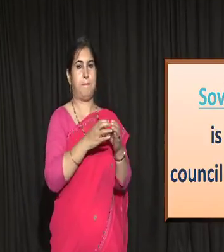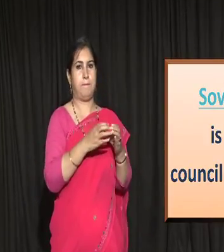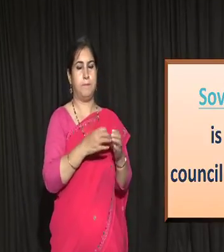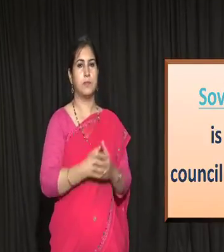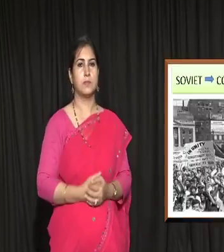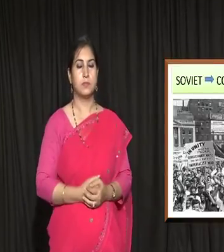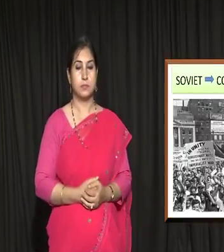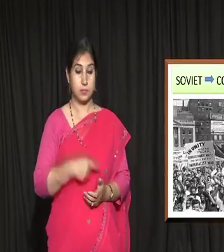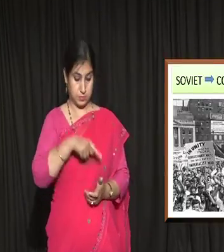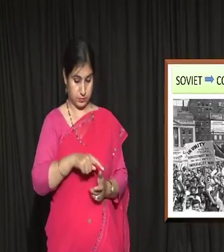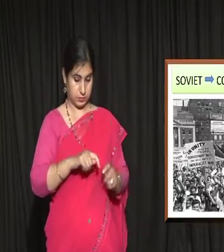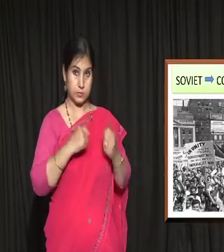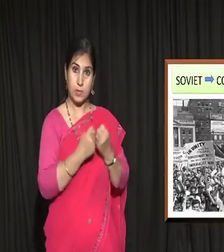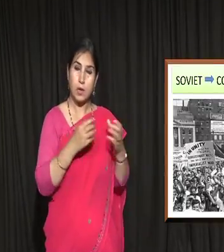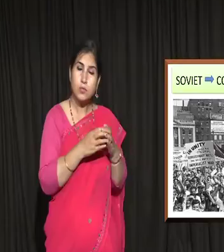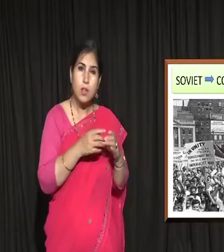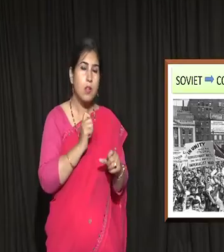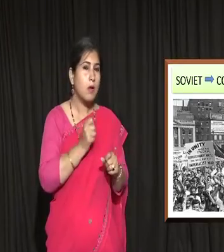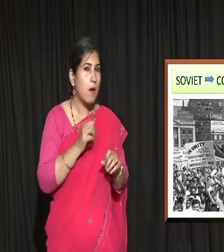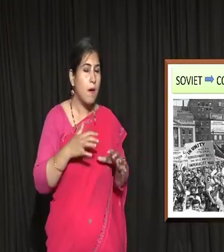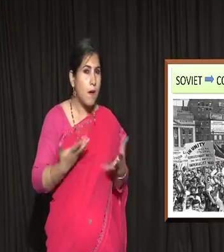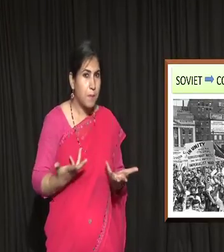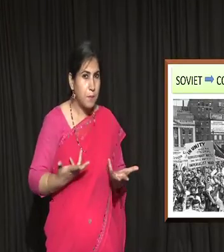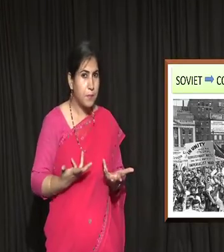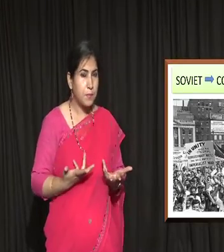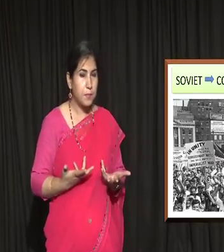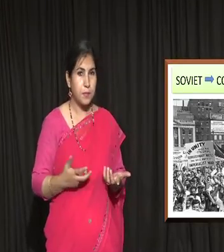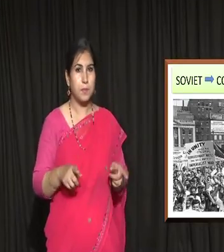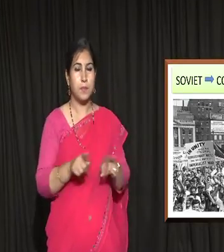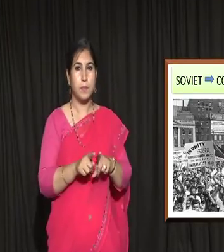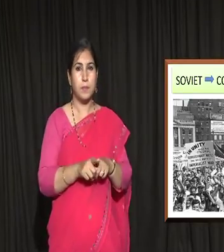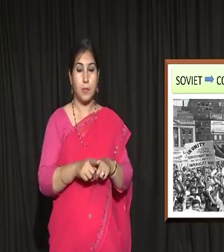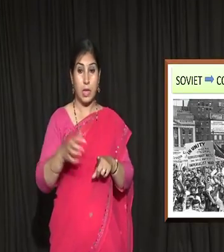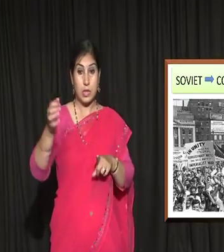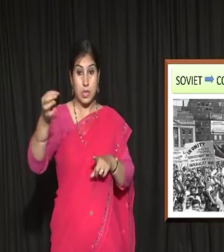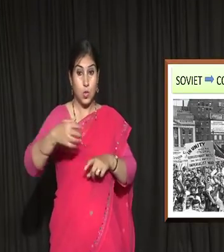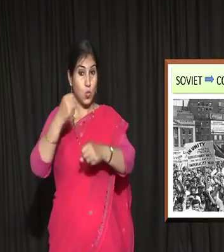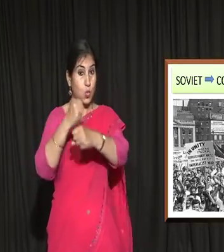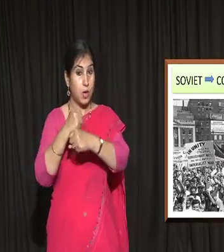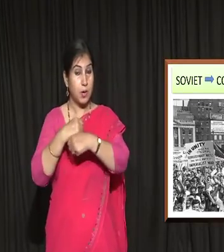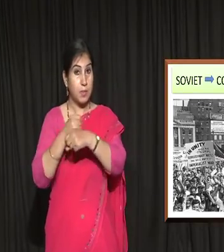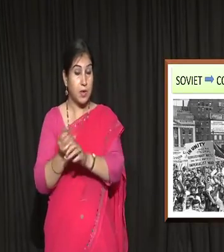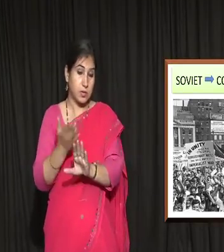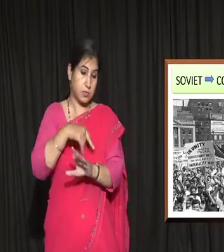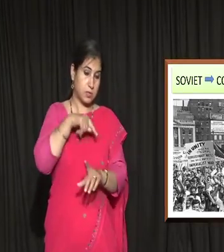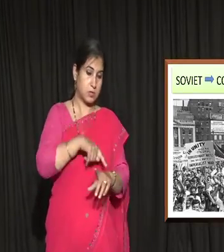The job of these councils was to manage affairs till the new government was formed.